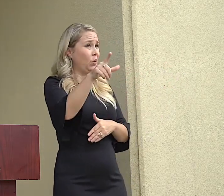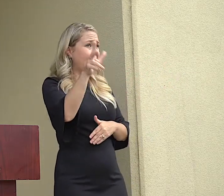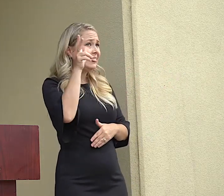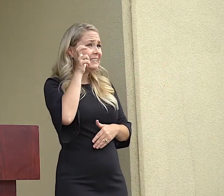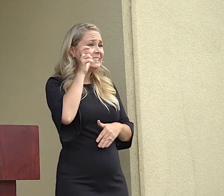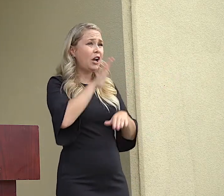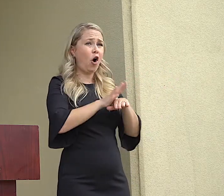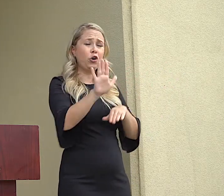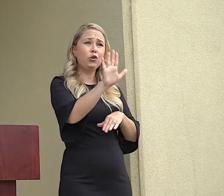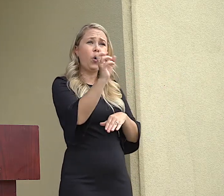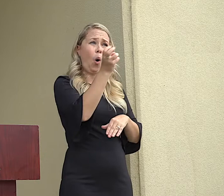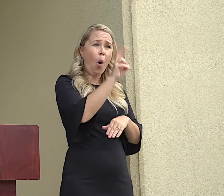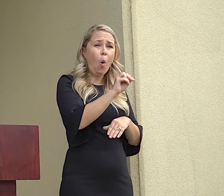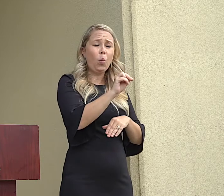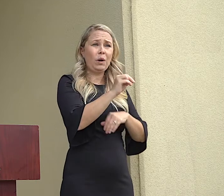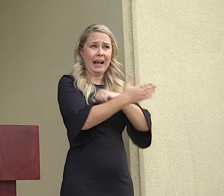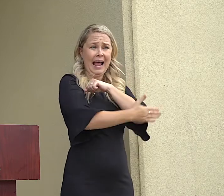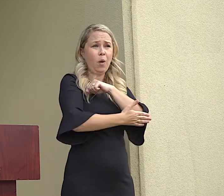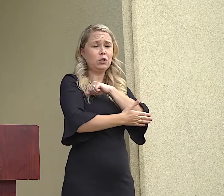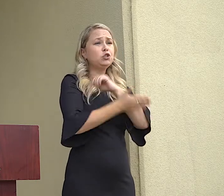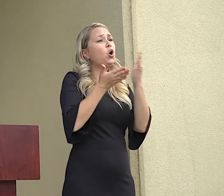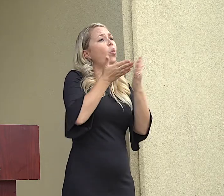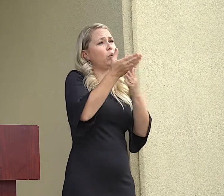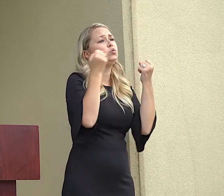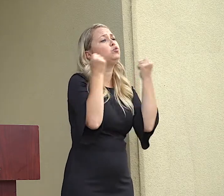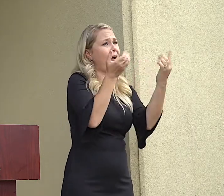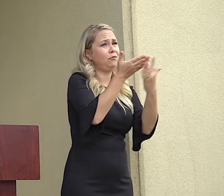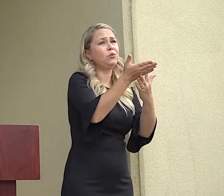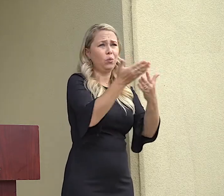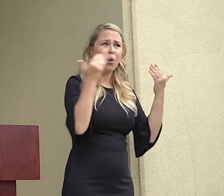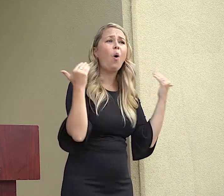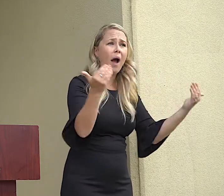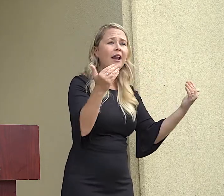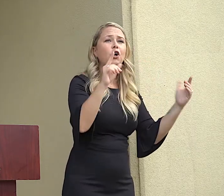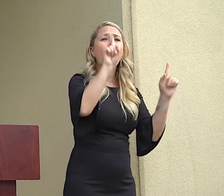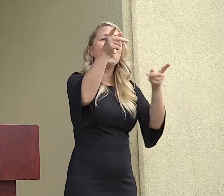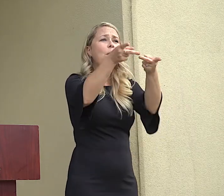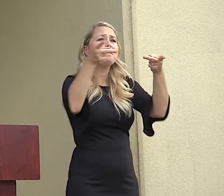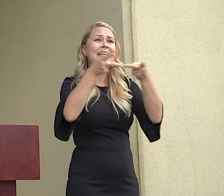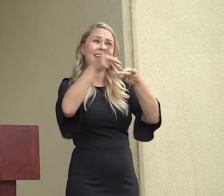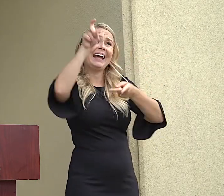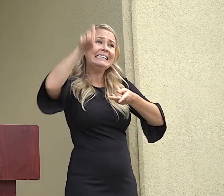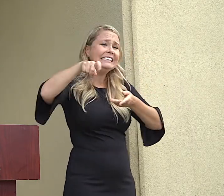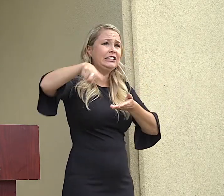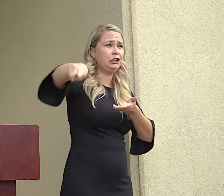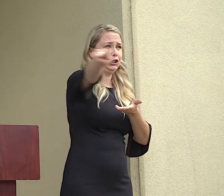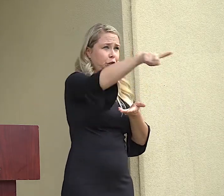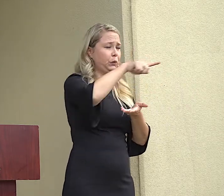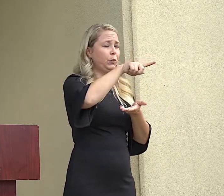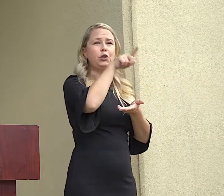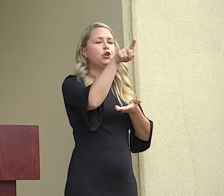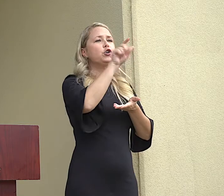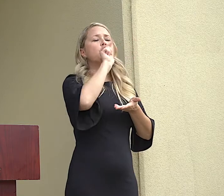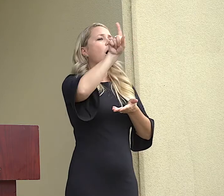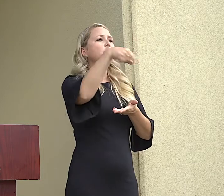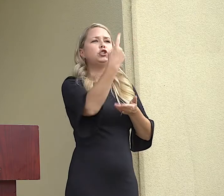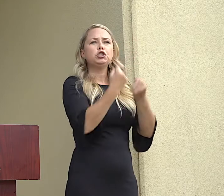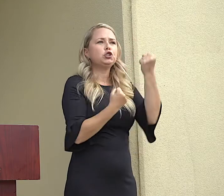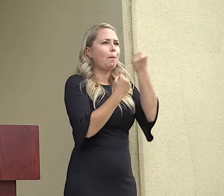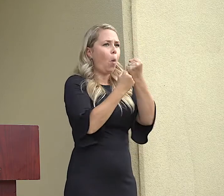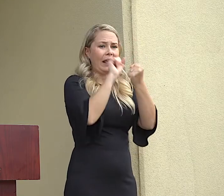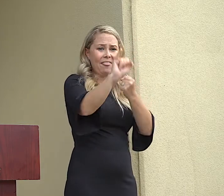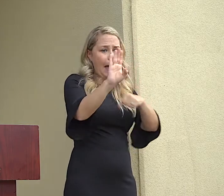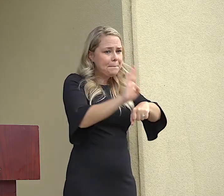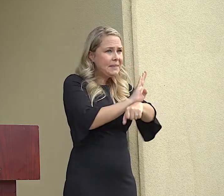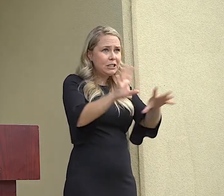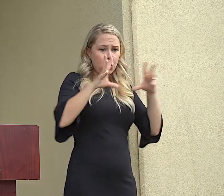listening in their own counties, go through the drive-thrus. Go through those places that need you. You're not just supporting that